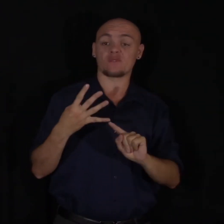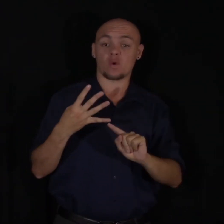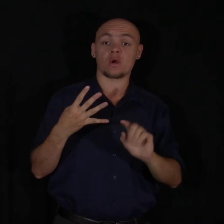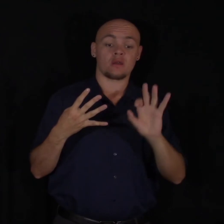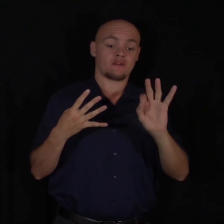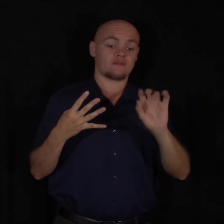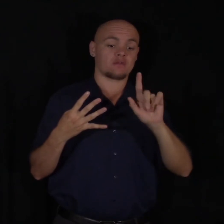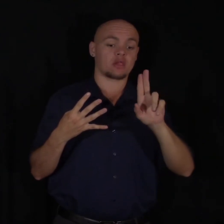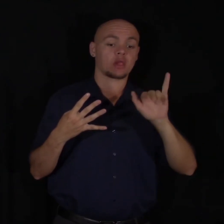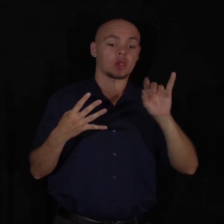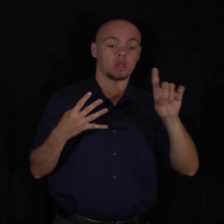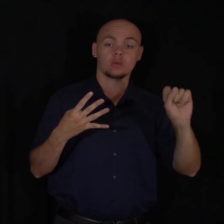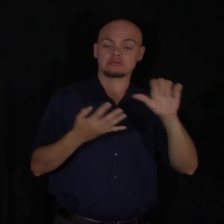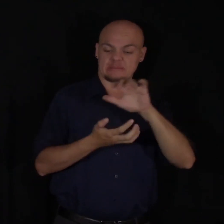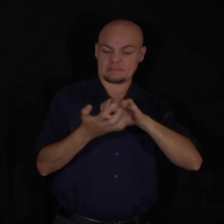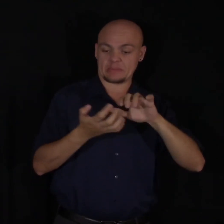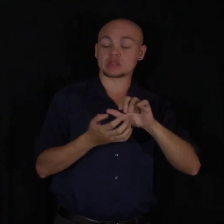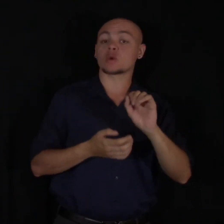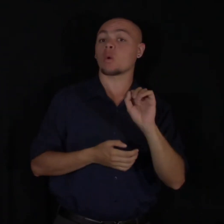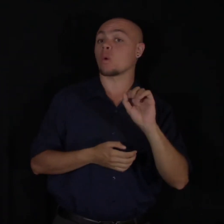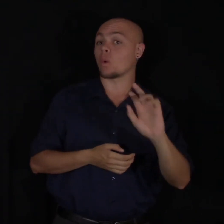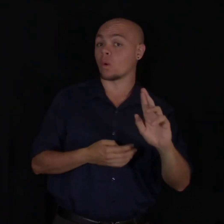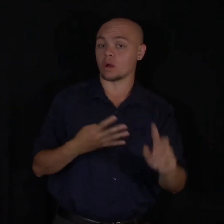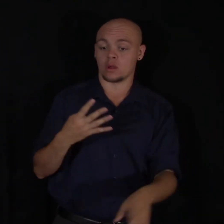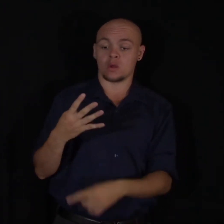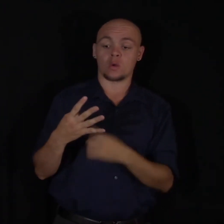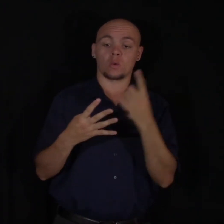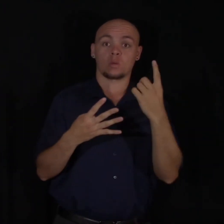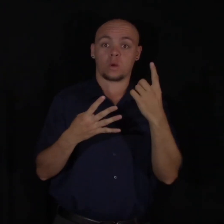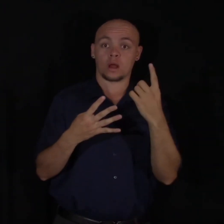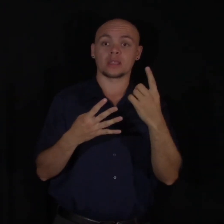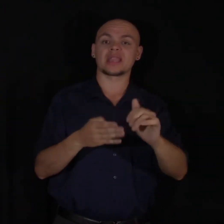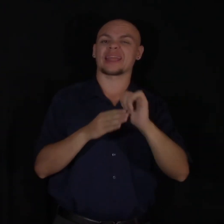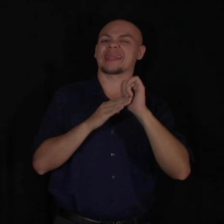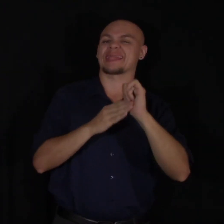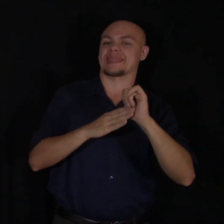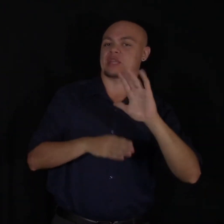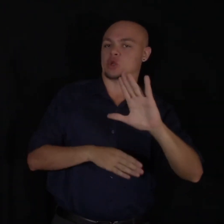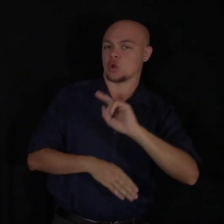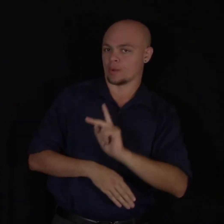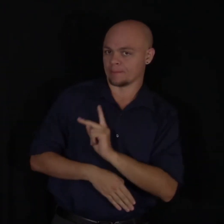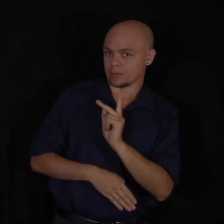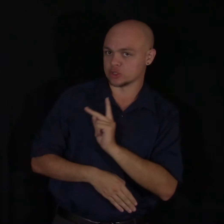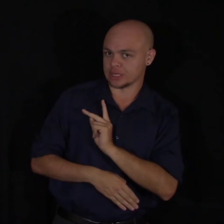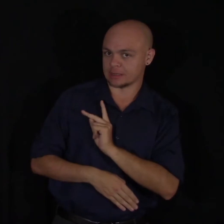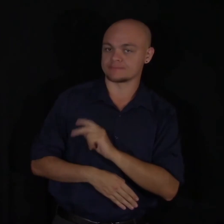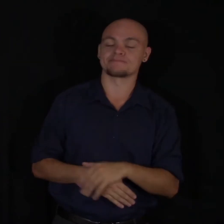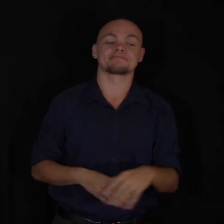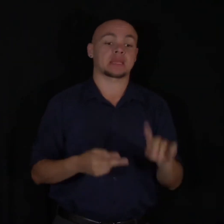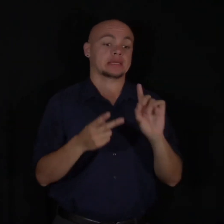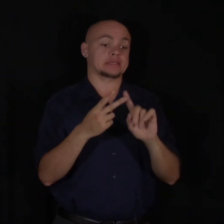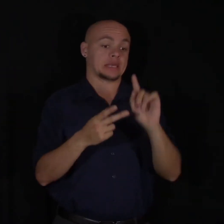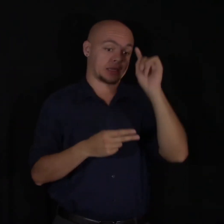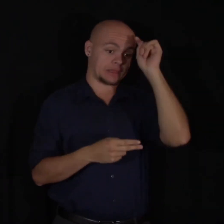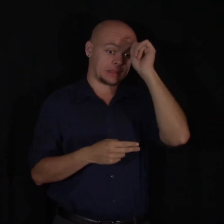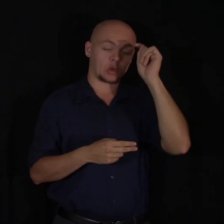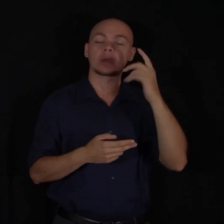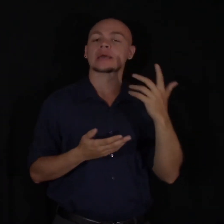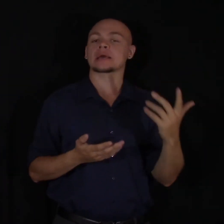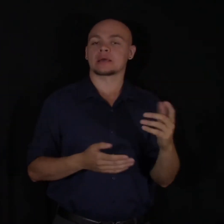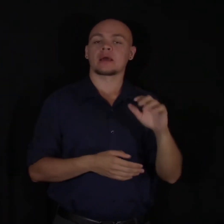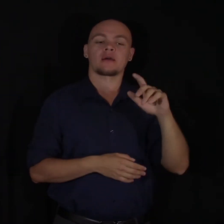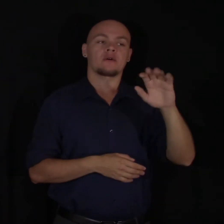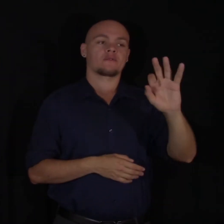fluids, or one of these fluids could be leading your personality. Another theory was found by physician Franz